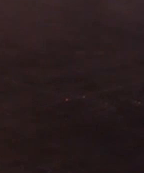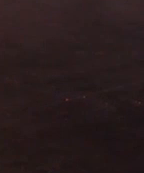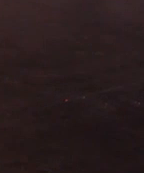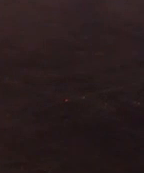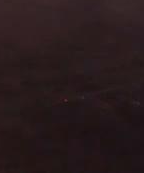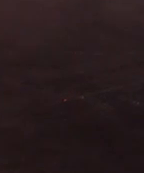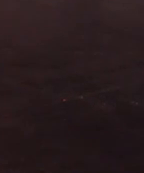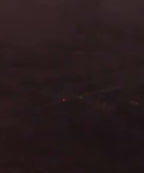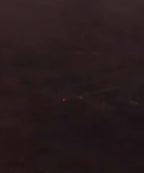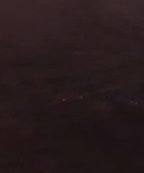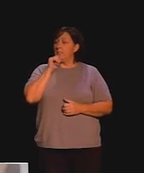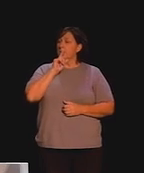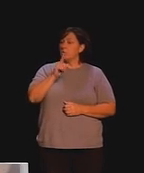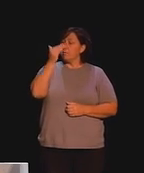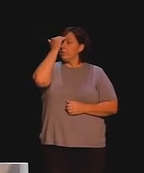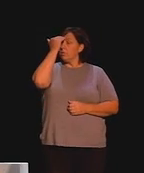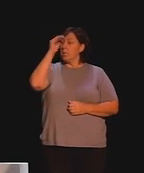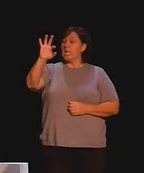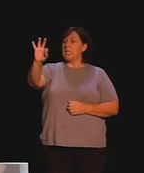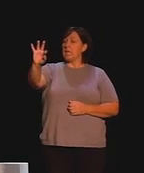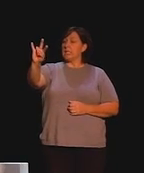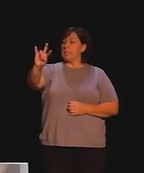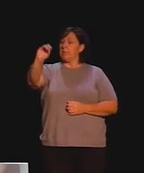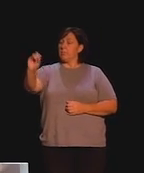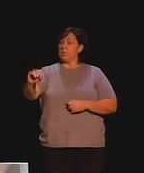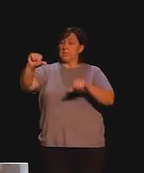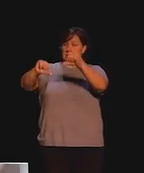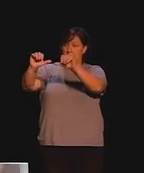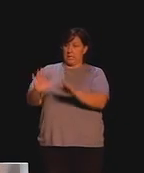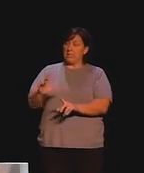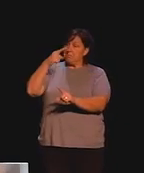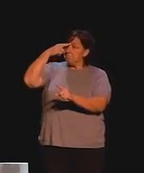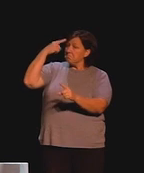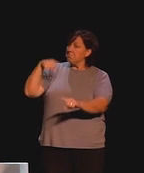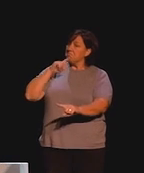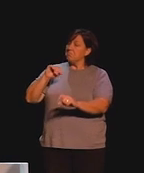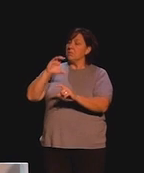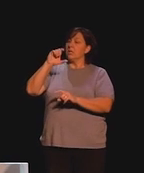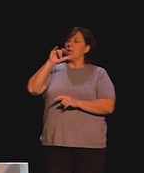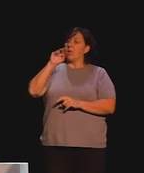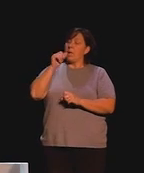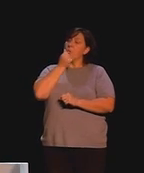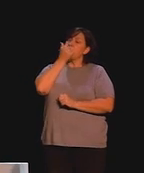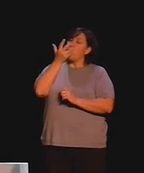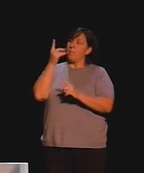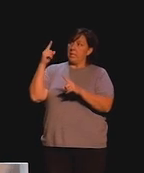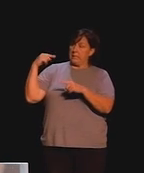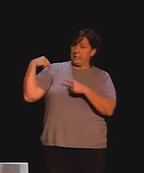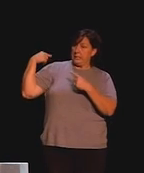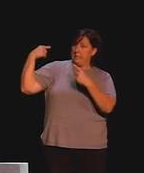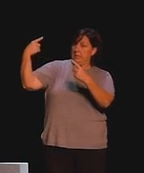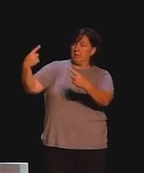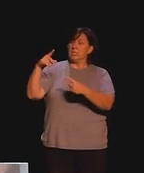I'm not sure if you're aware of this, but 97% of scientists agree that the climate warming trends we've experienced over the last